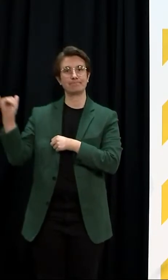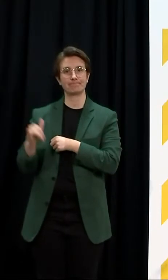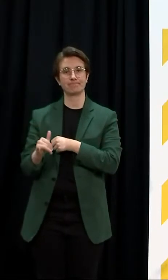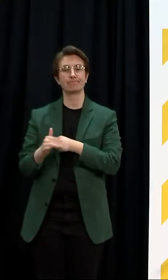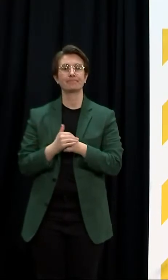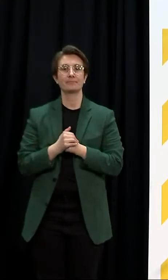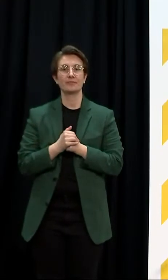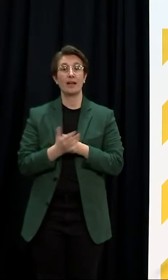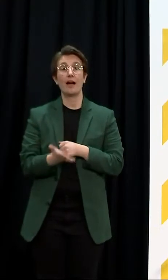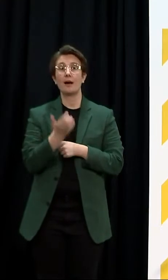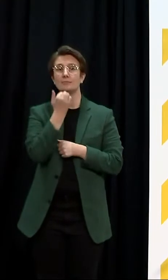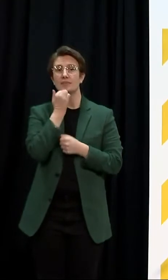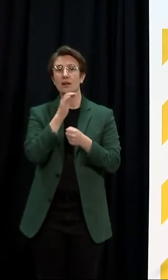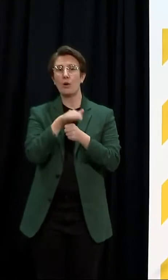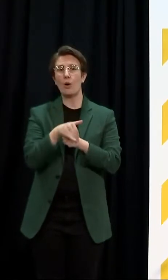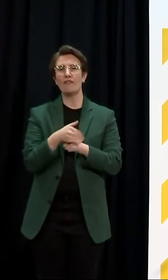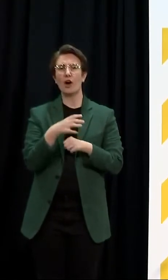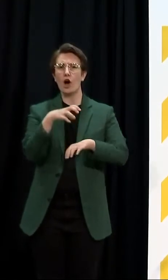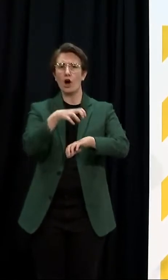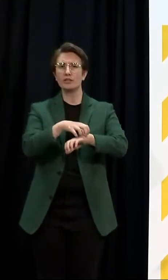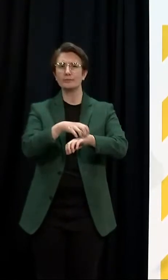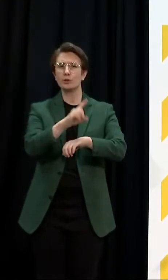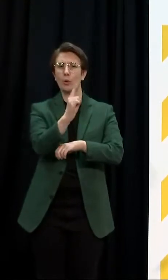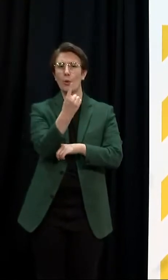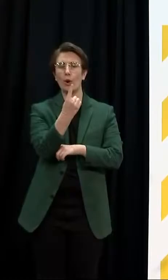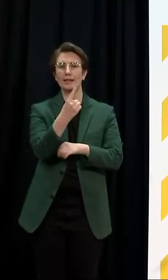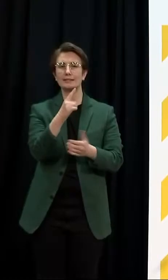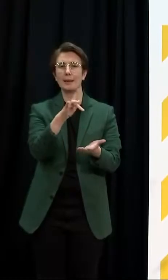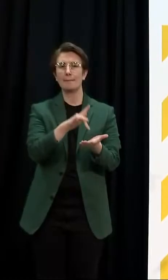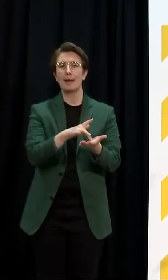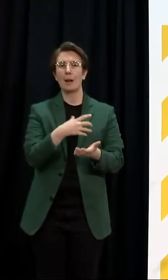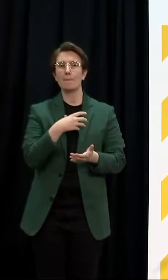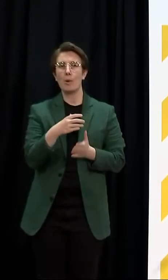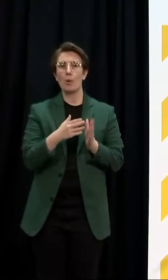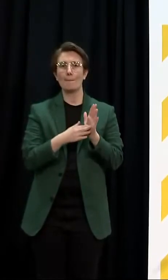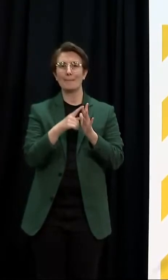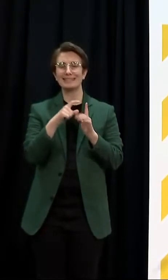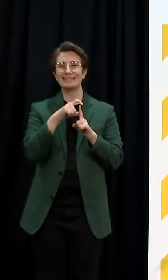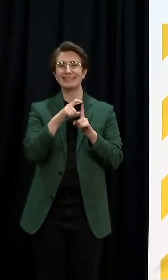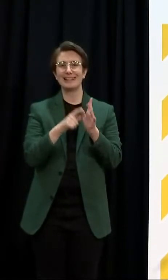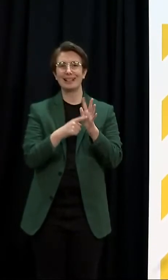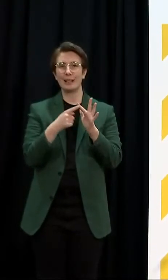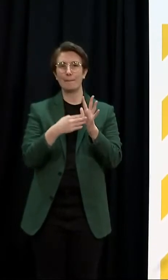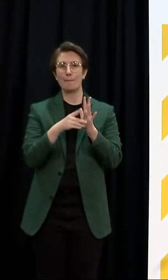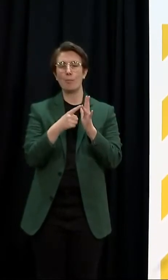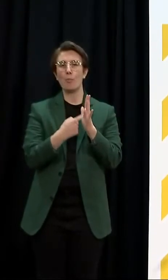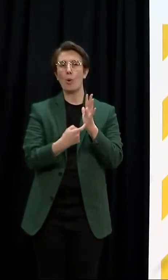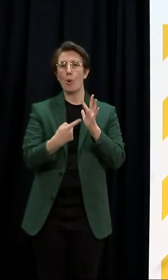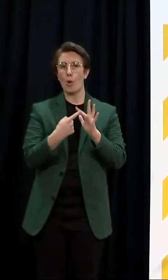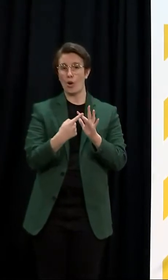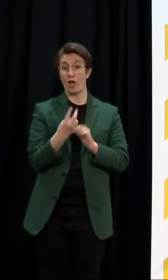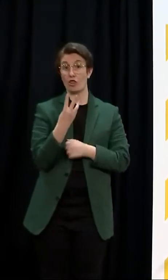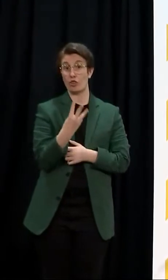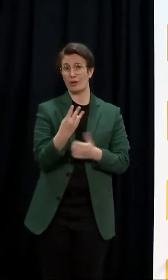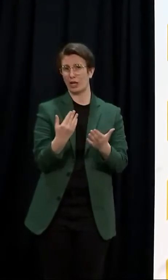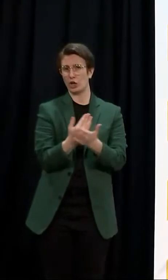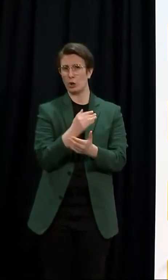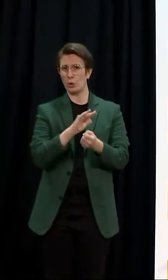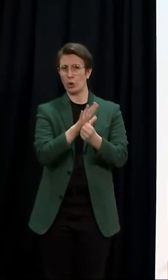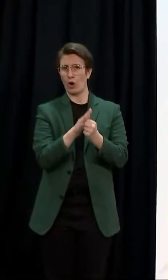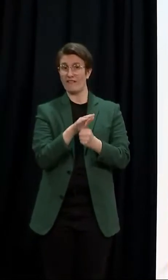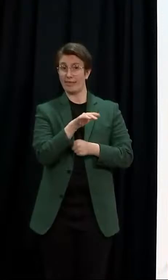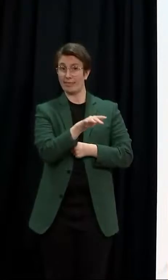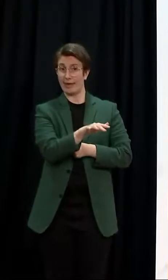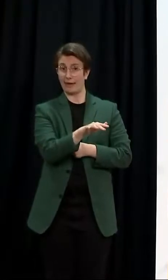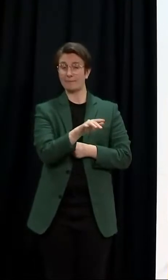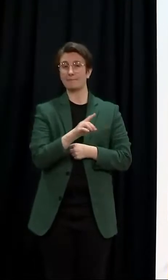update on Middlemore Hospital, where, as you know, there have been several cases recently identified. What I can confirm is, pleasingly to date, no